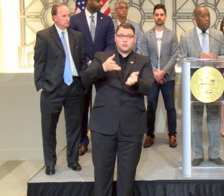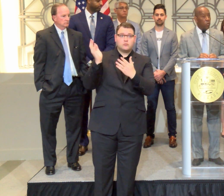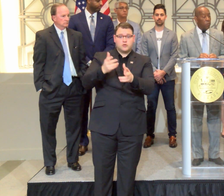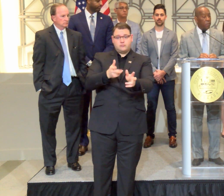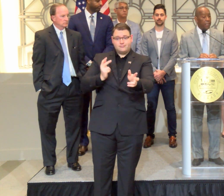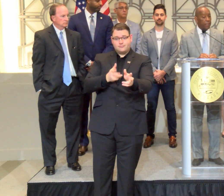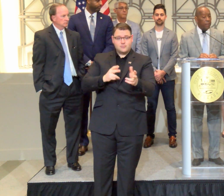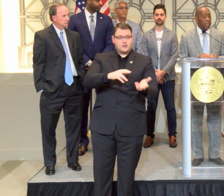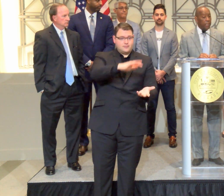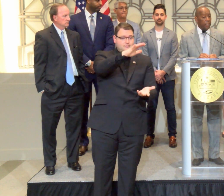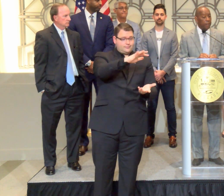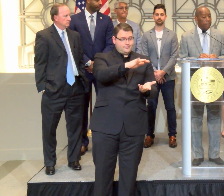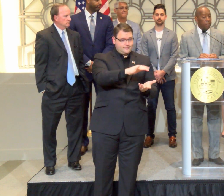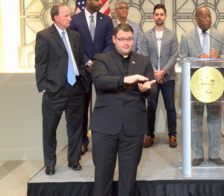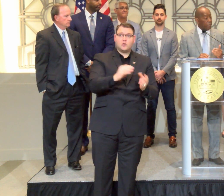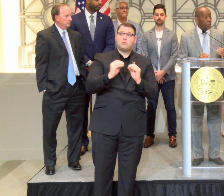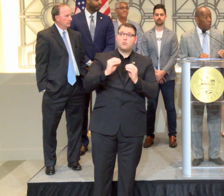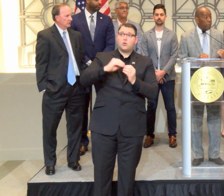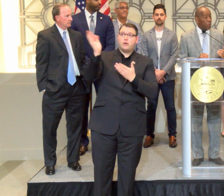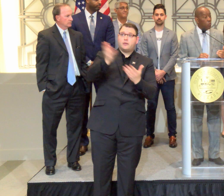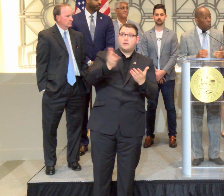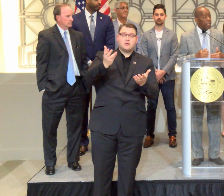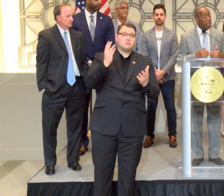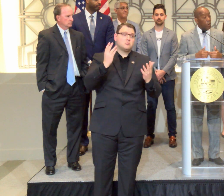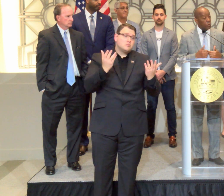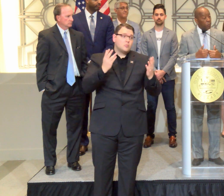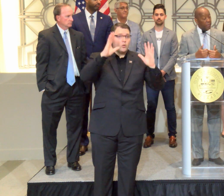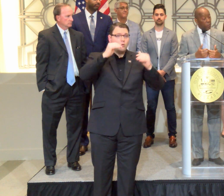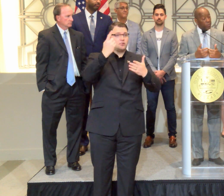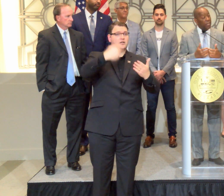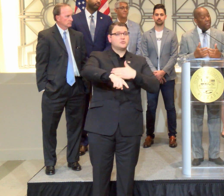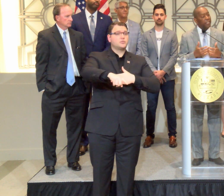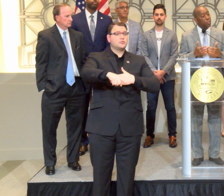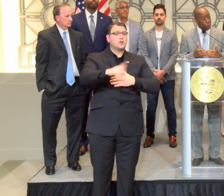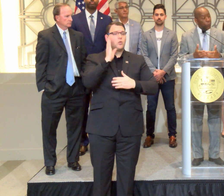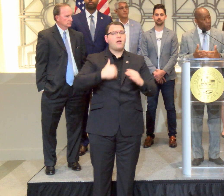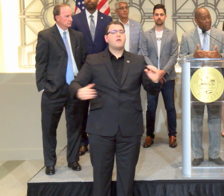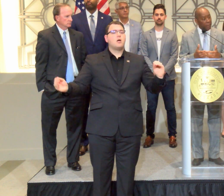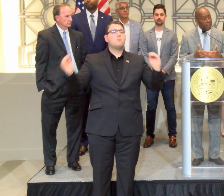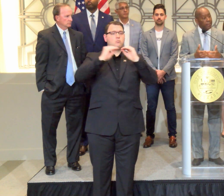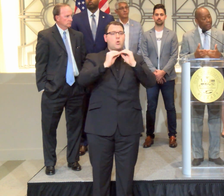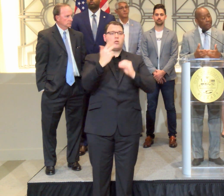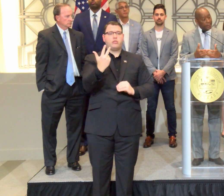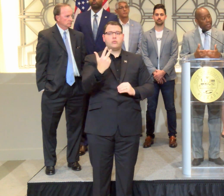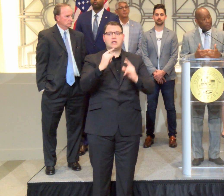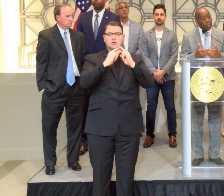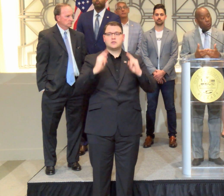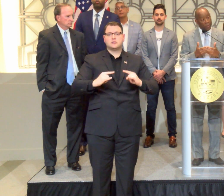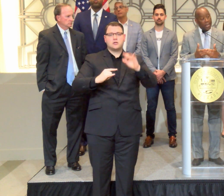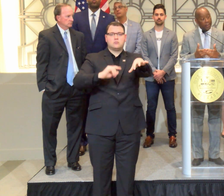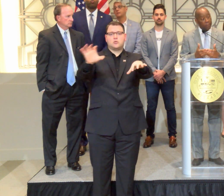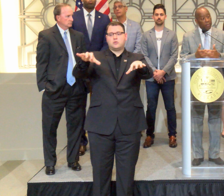it's my hope that next week we can also bring those additional 3 testing